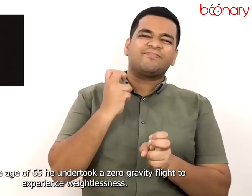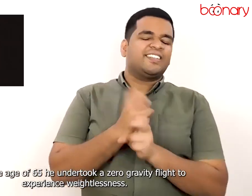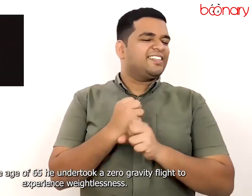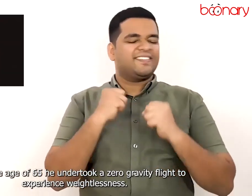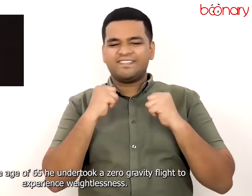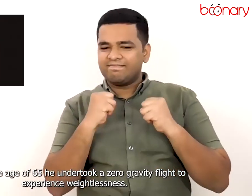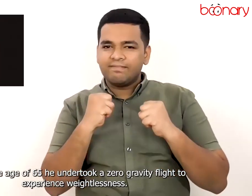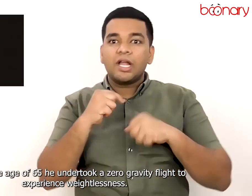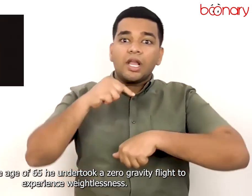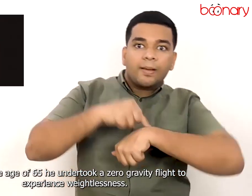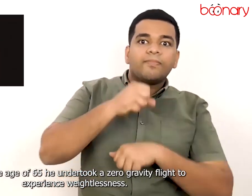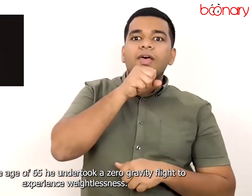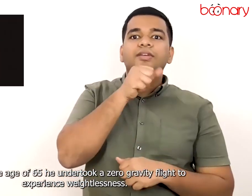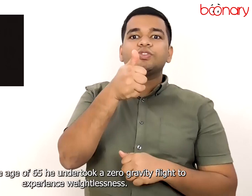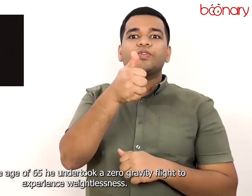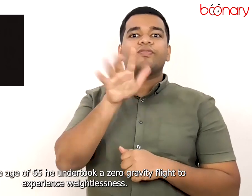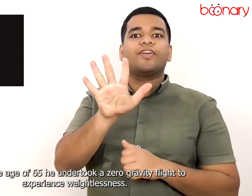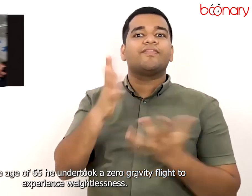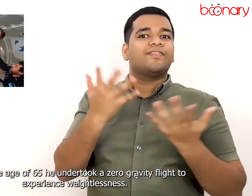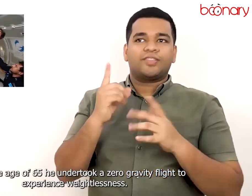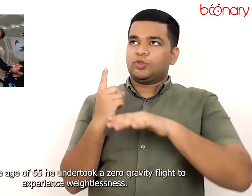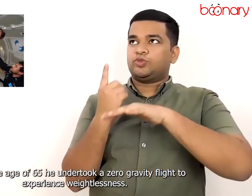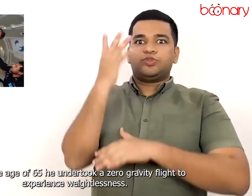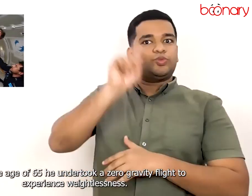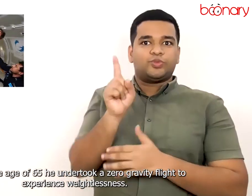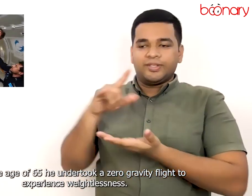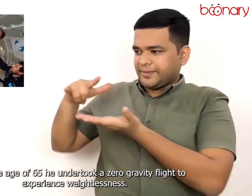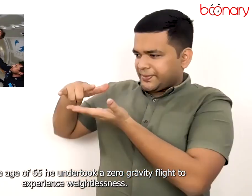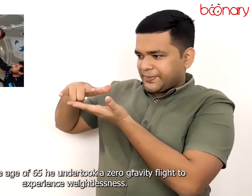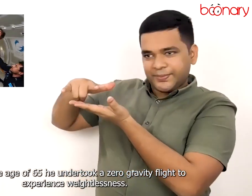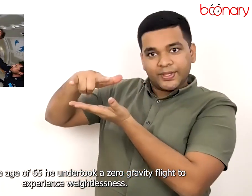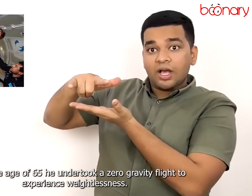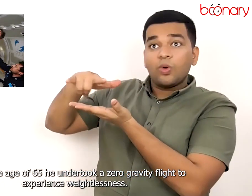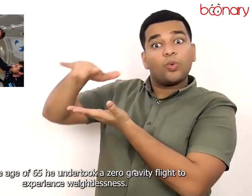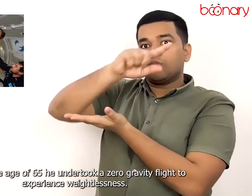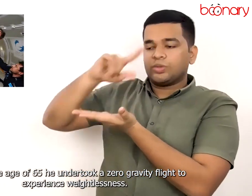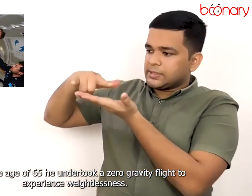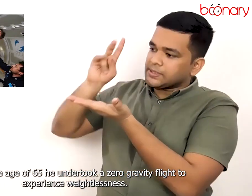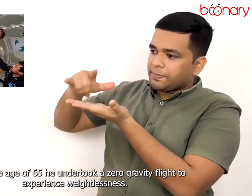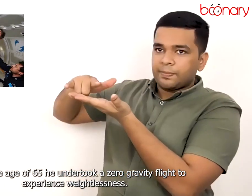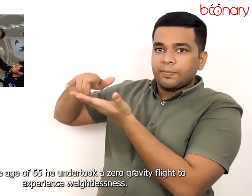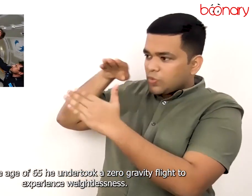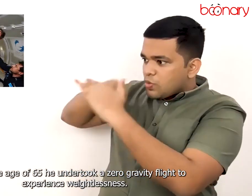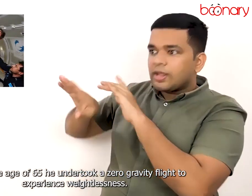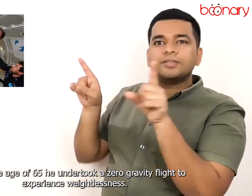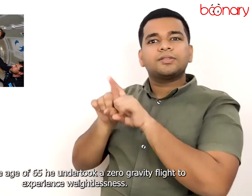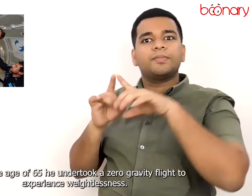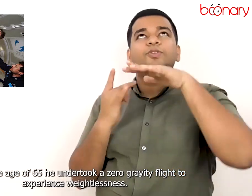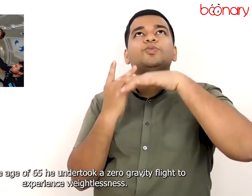he undertook a zero-gravity flight to experience weightlessness.